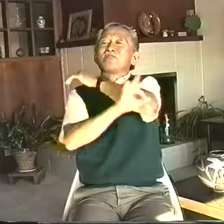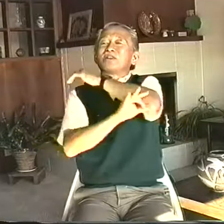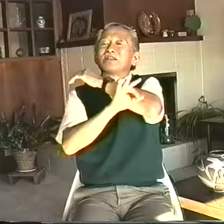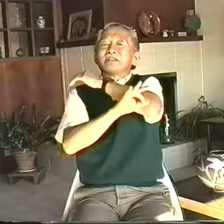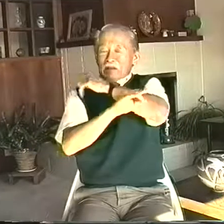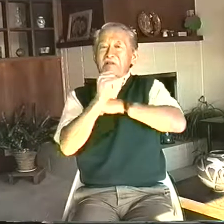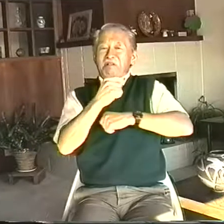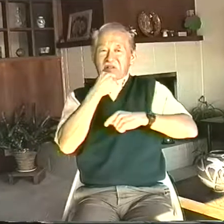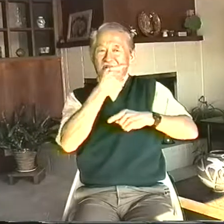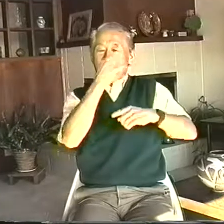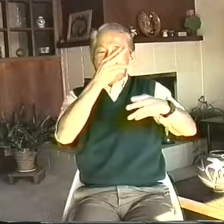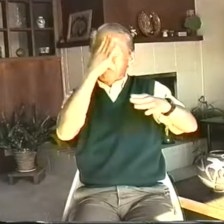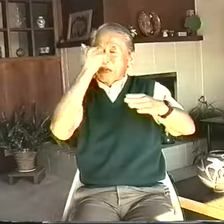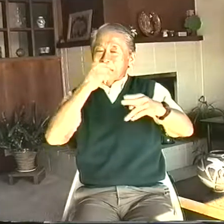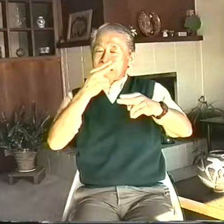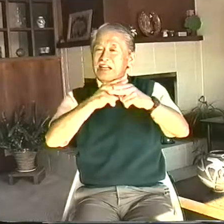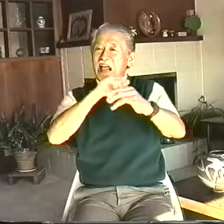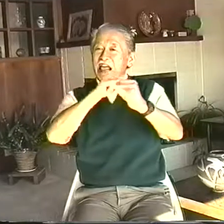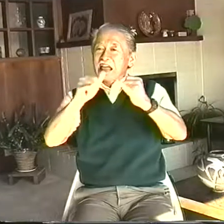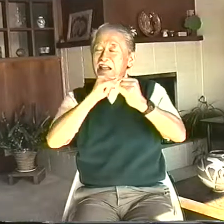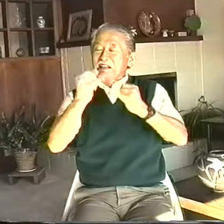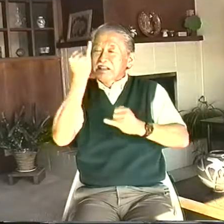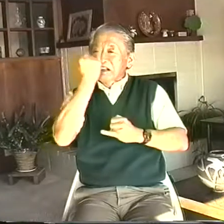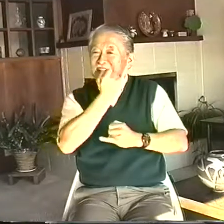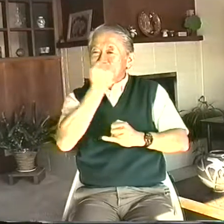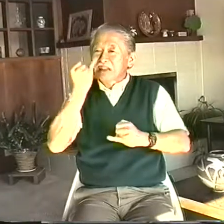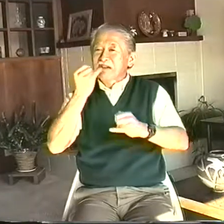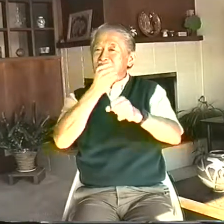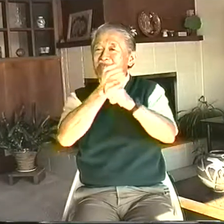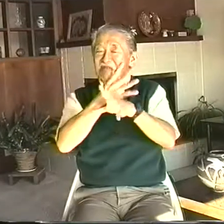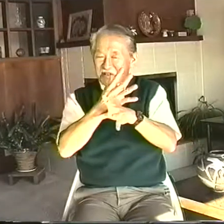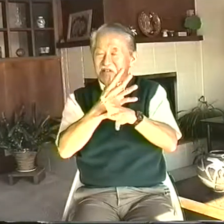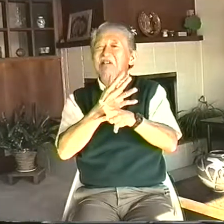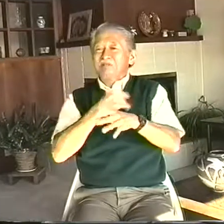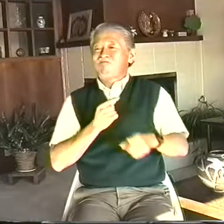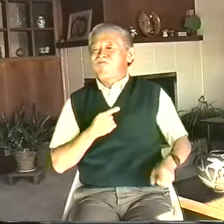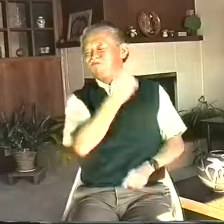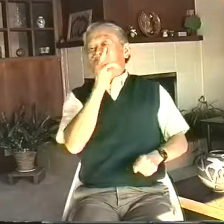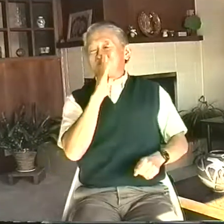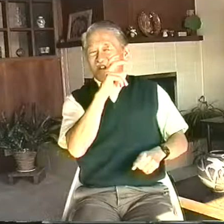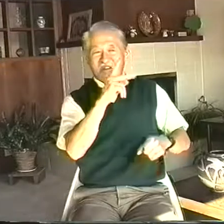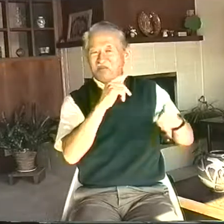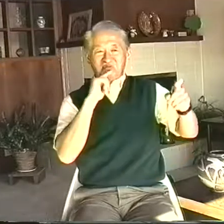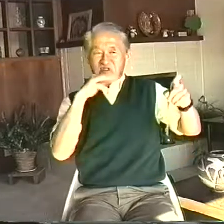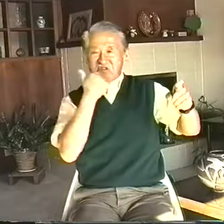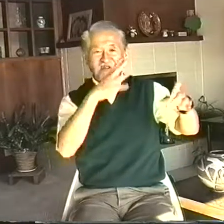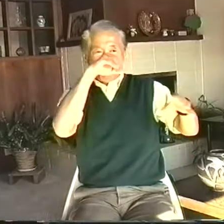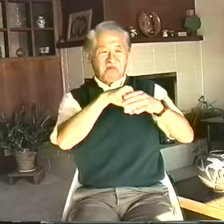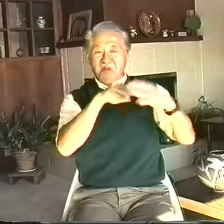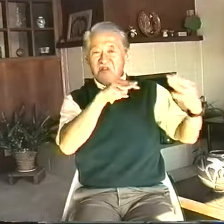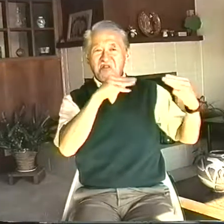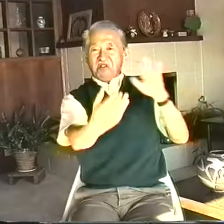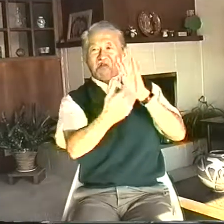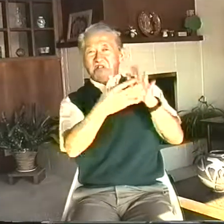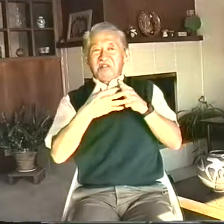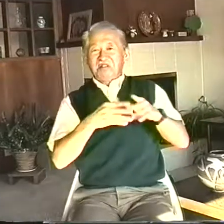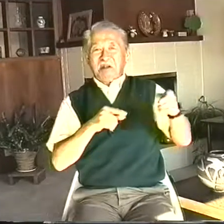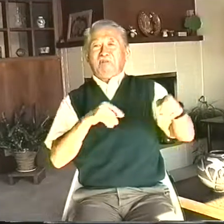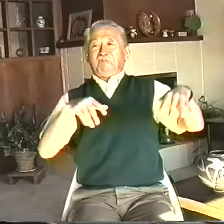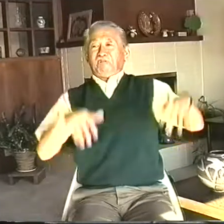students. Even the teachers and supervisors would call names. And I would look at them to see what their ancestry was, and